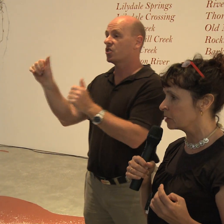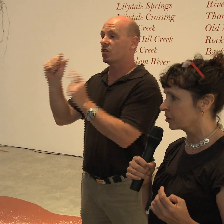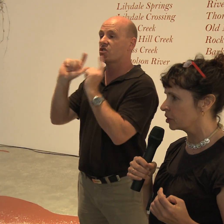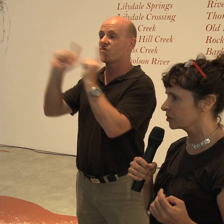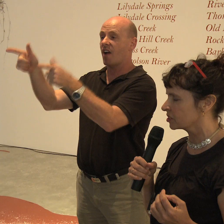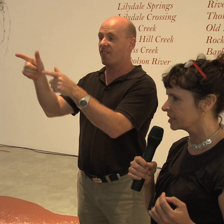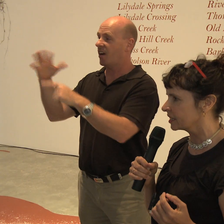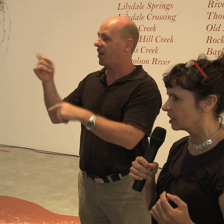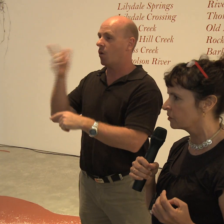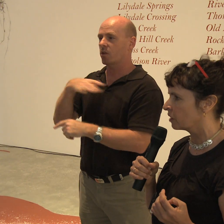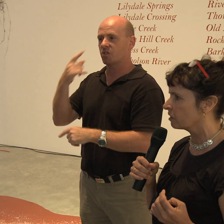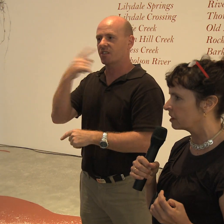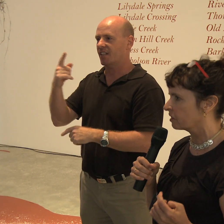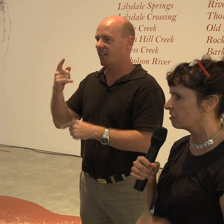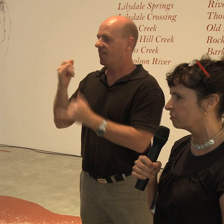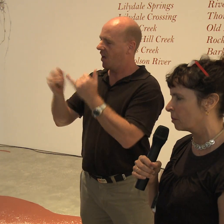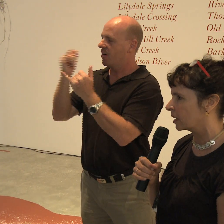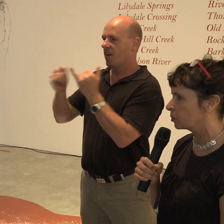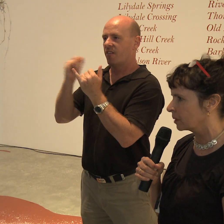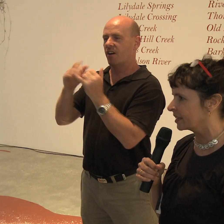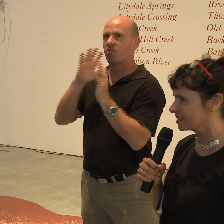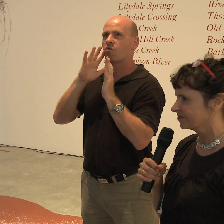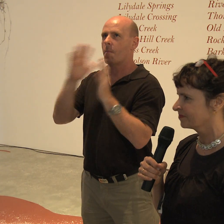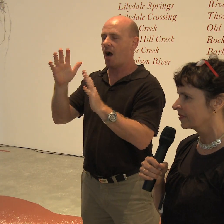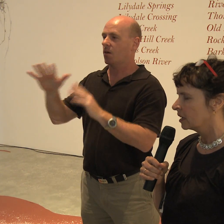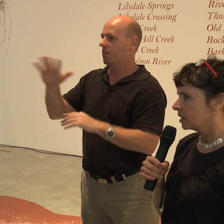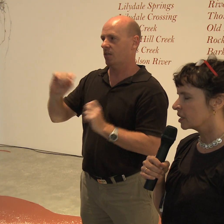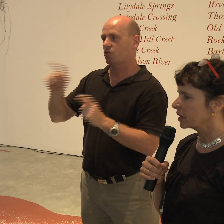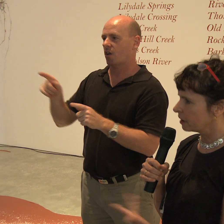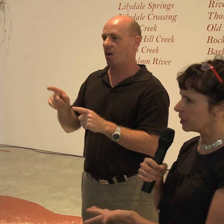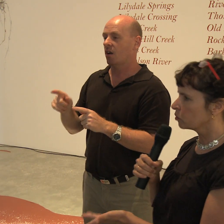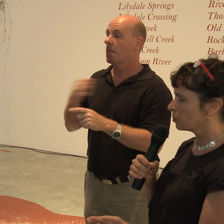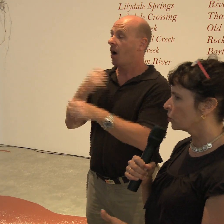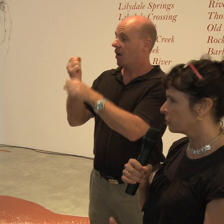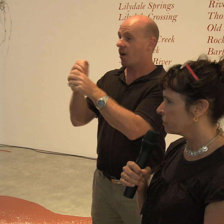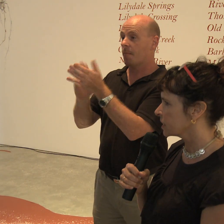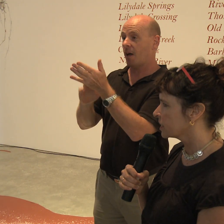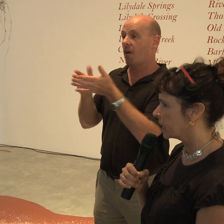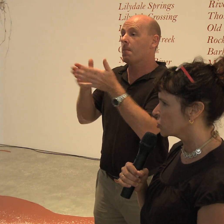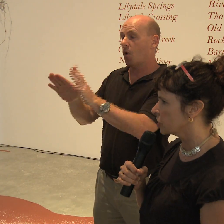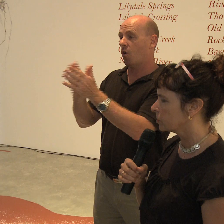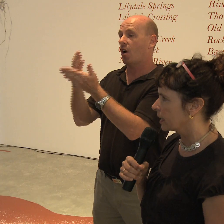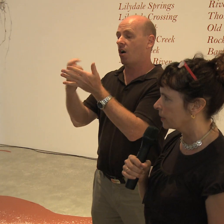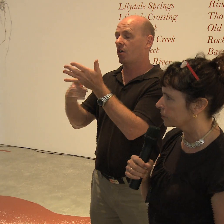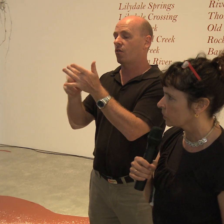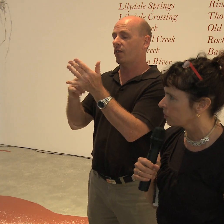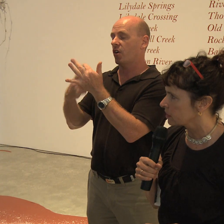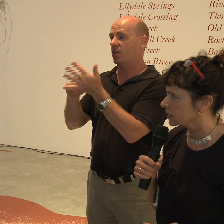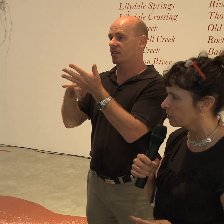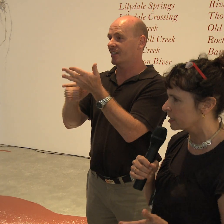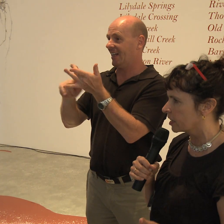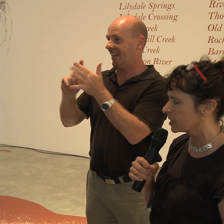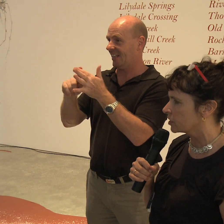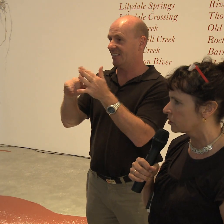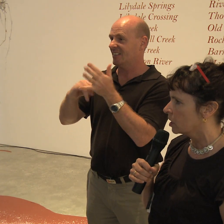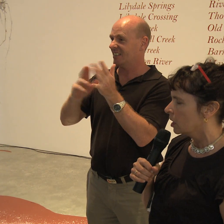for anybody who wants to see a very, very remarkable place. So my grandmother was born on Riverslea Station, that's